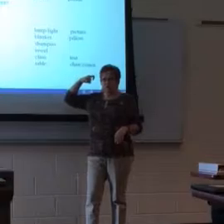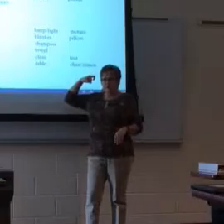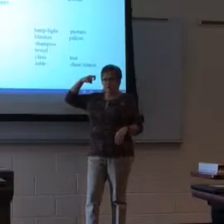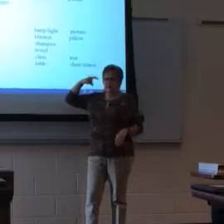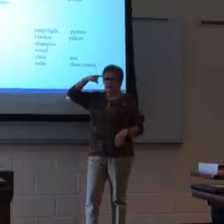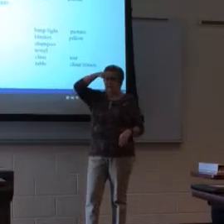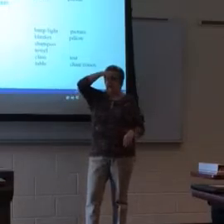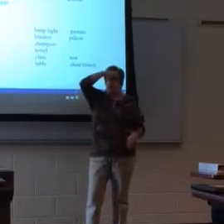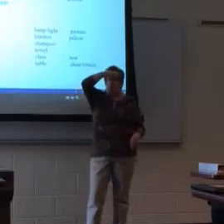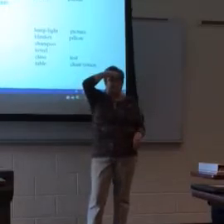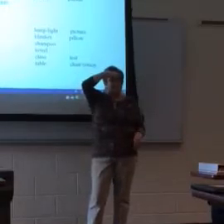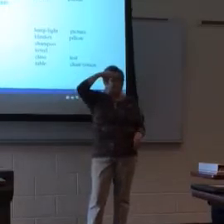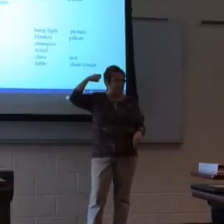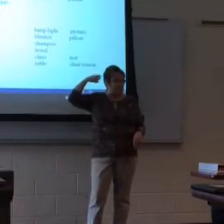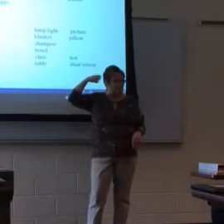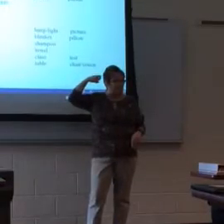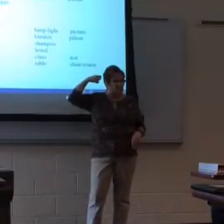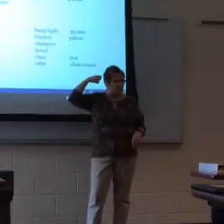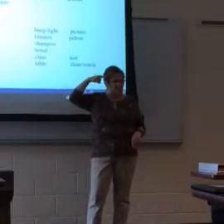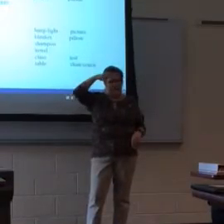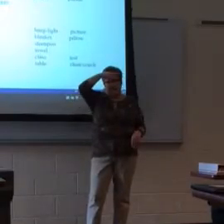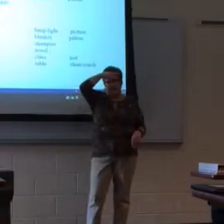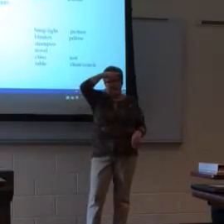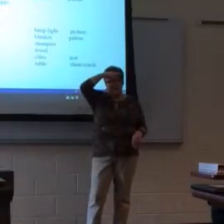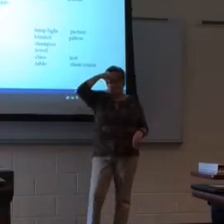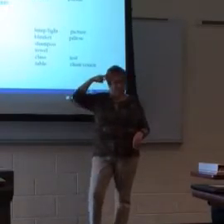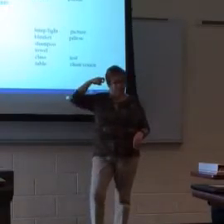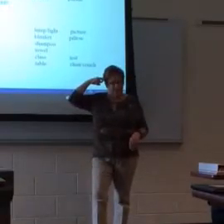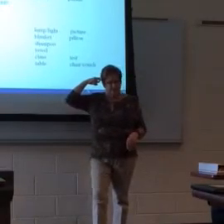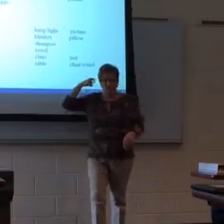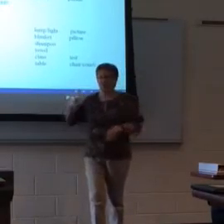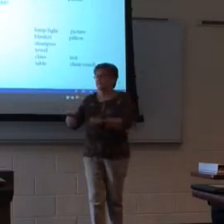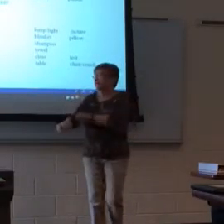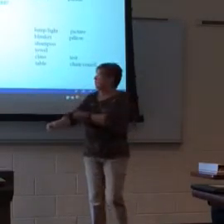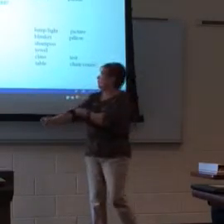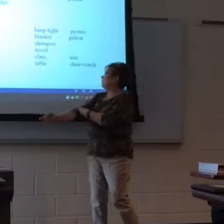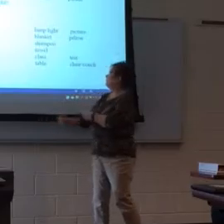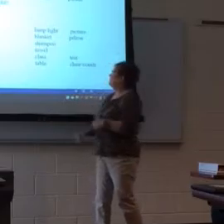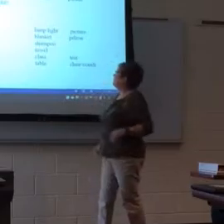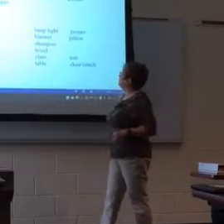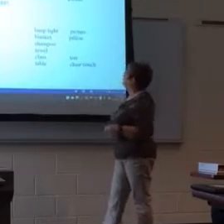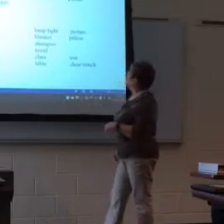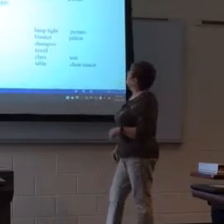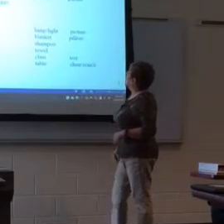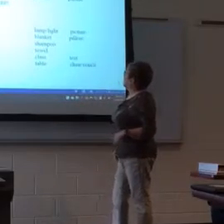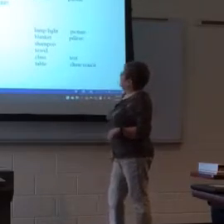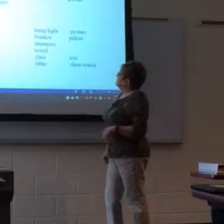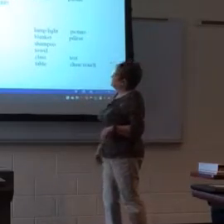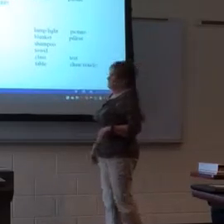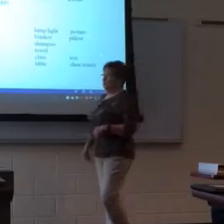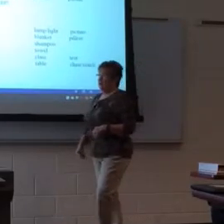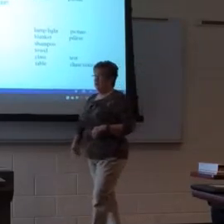pull it across, okay? Like you're wiping the sweat from your brow. Summer. So they are similar. Spring,